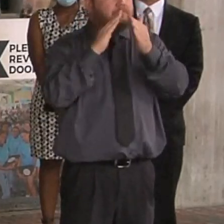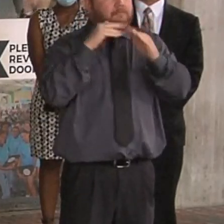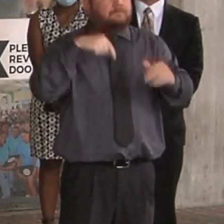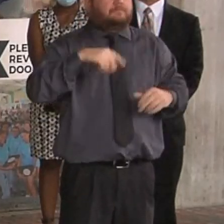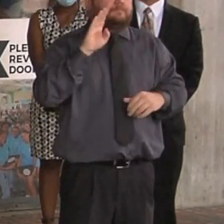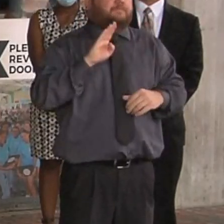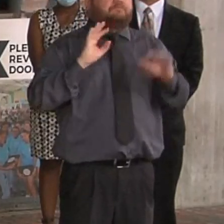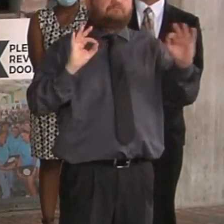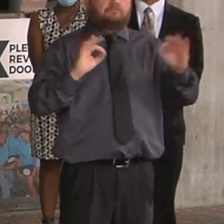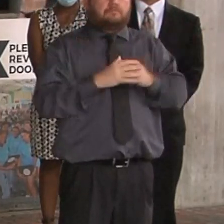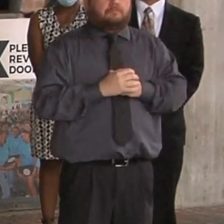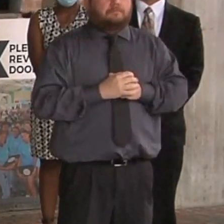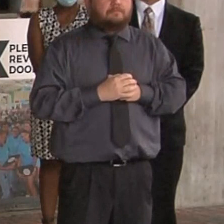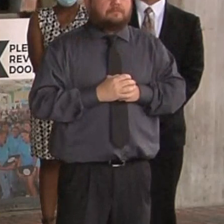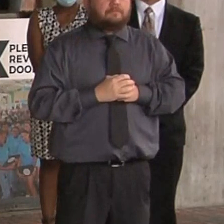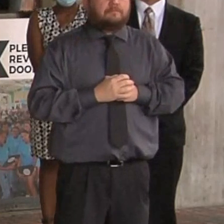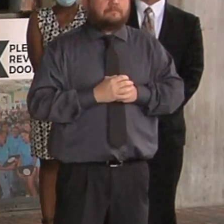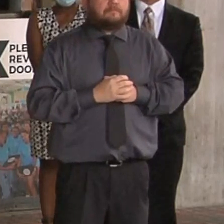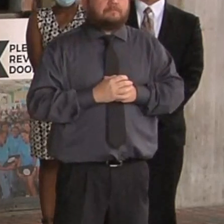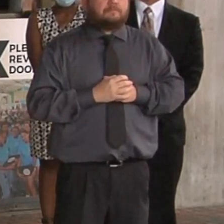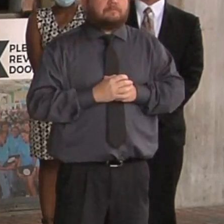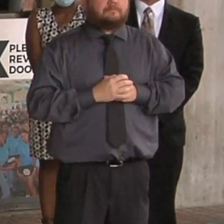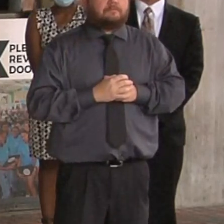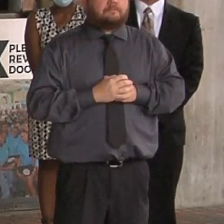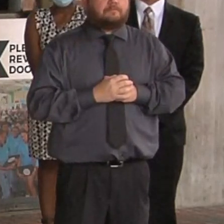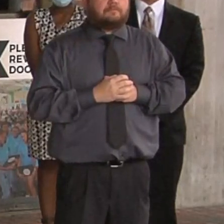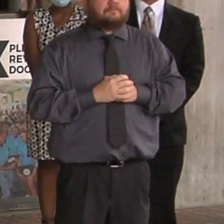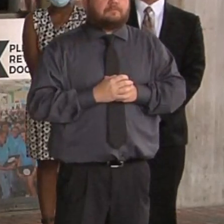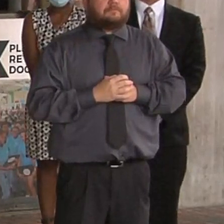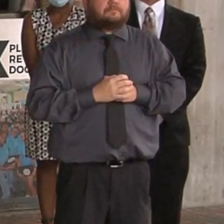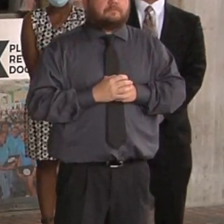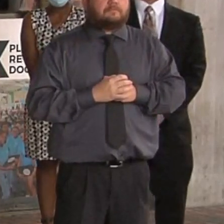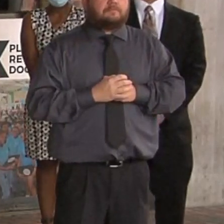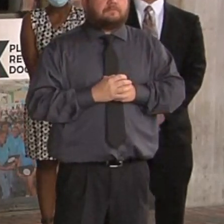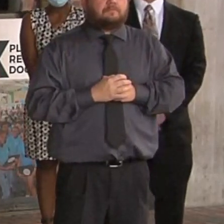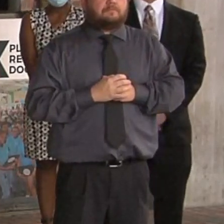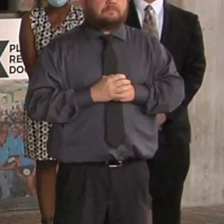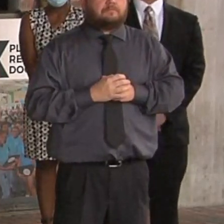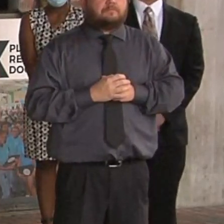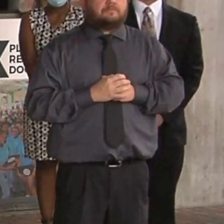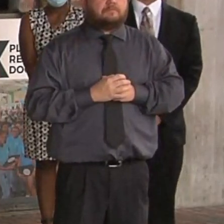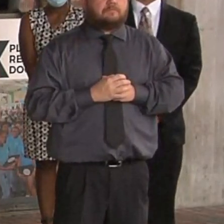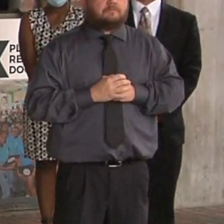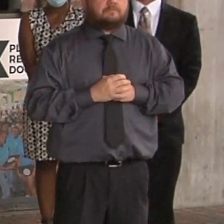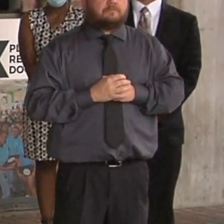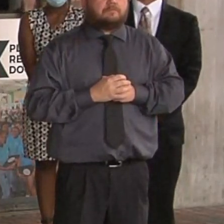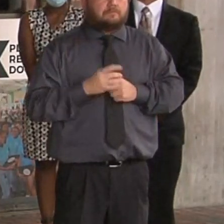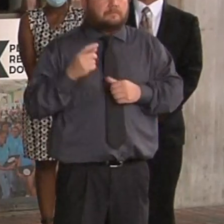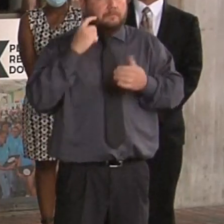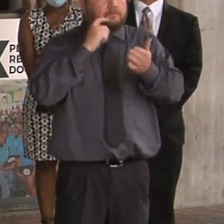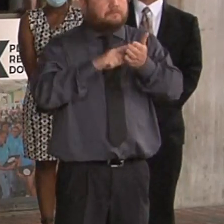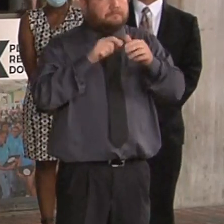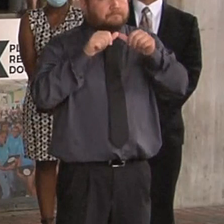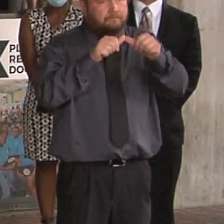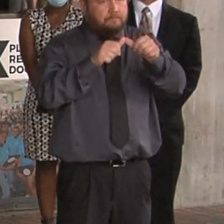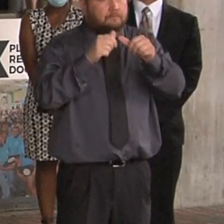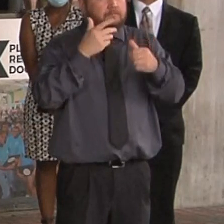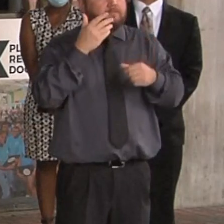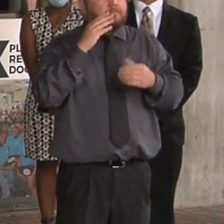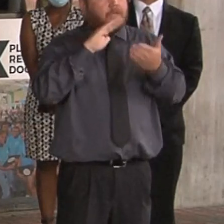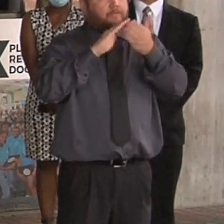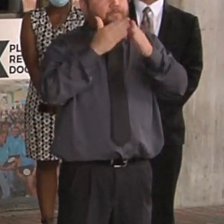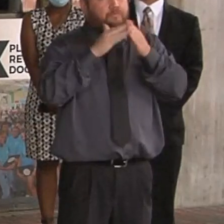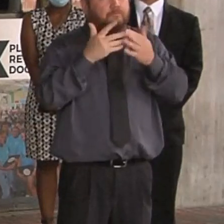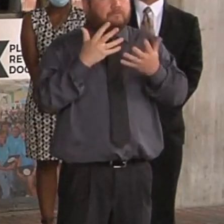policing models. You see us out there each and every day. You see we're part of a change. The only grumblings I hear is some people have a